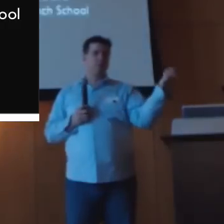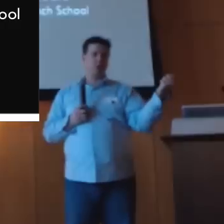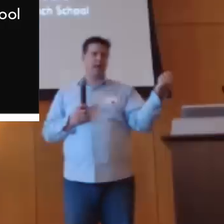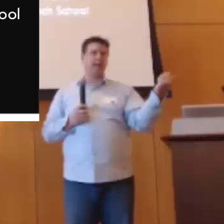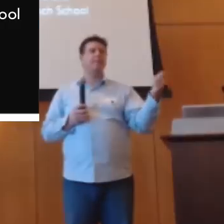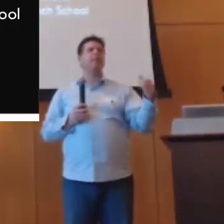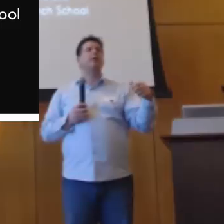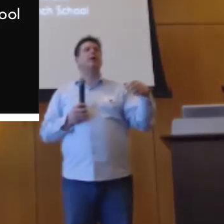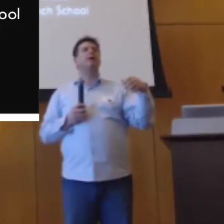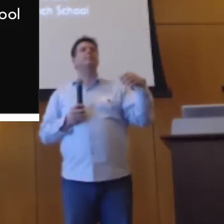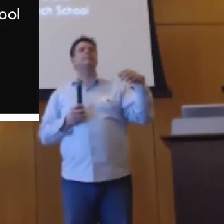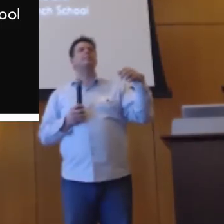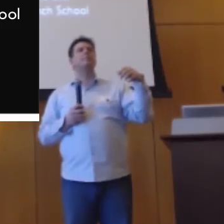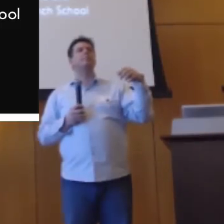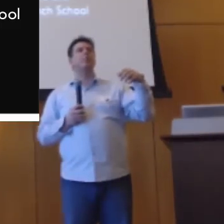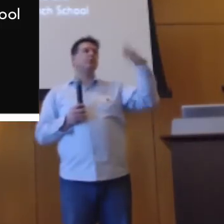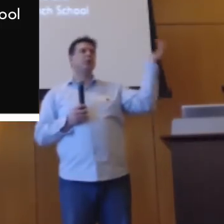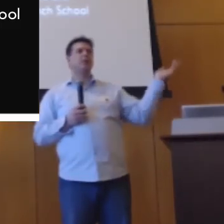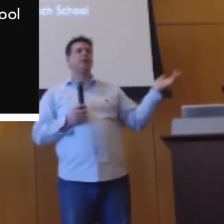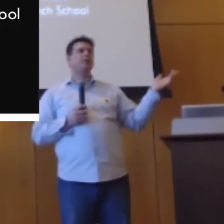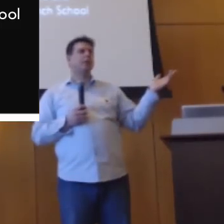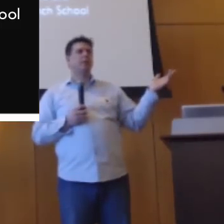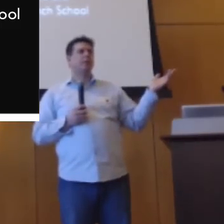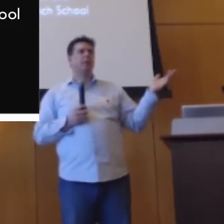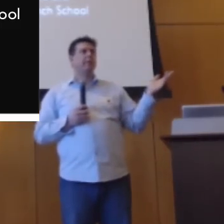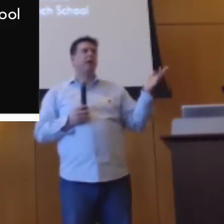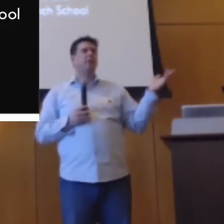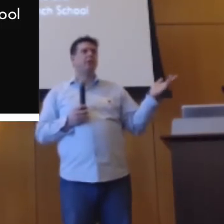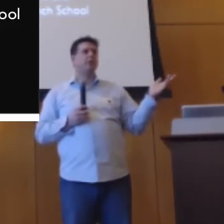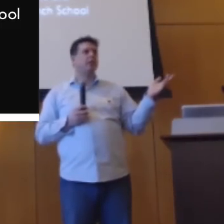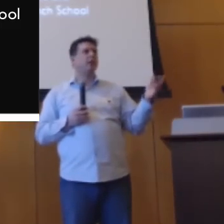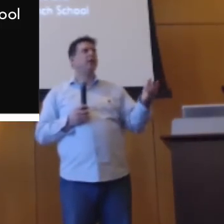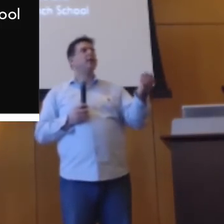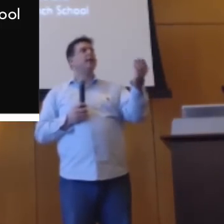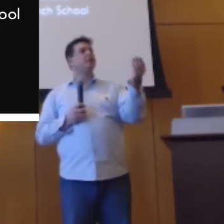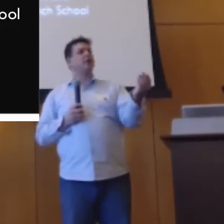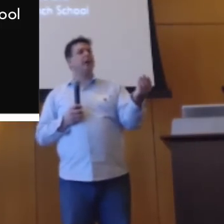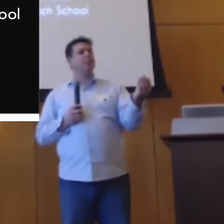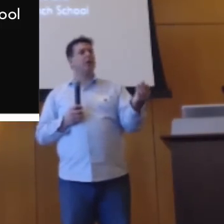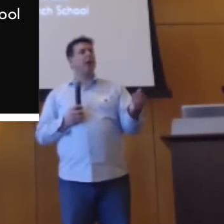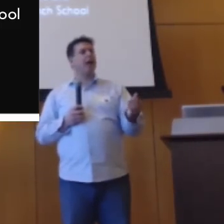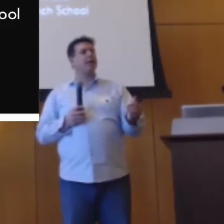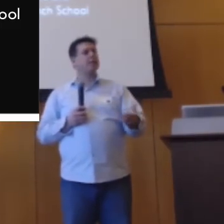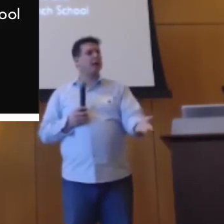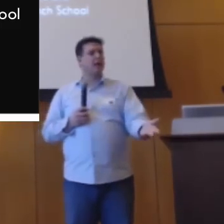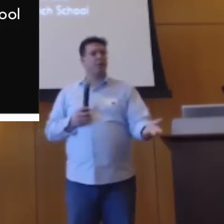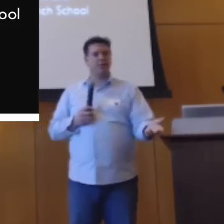Bonet, that was written a hundred years earlier. He took that book, and he met a couple